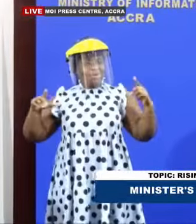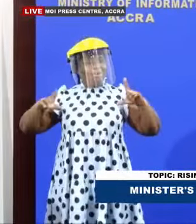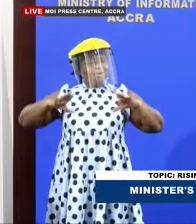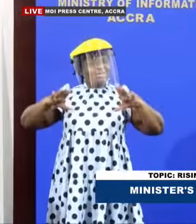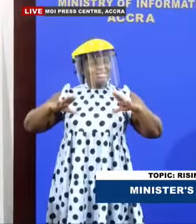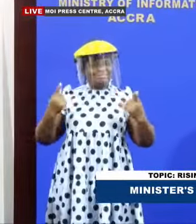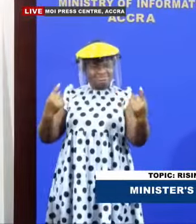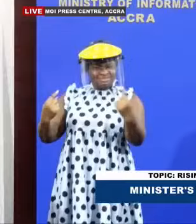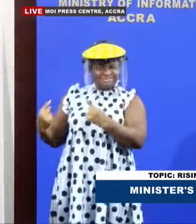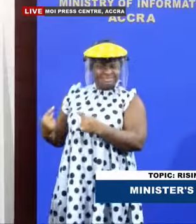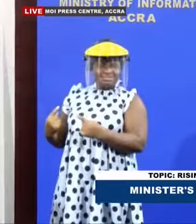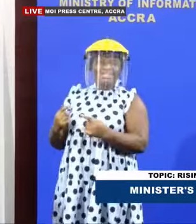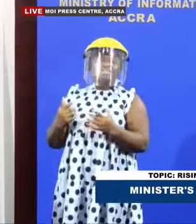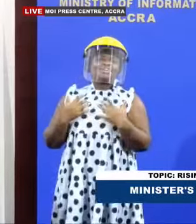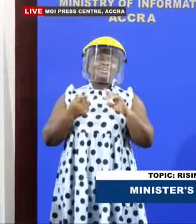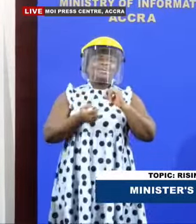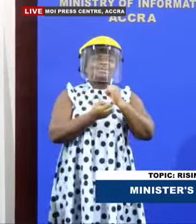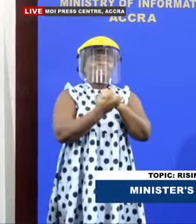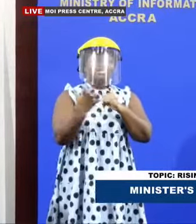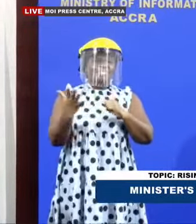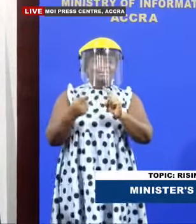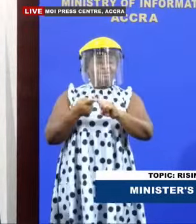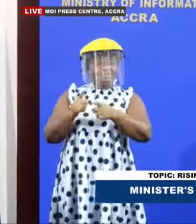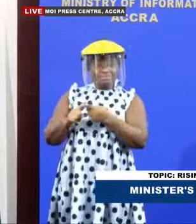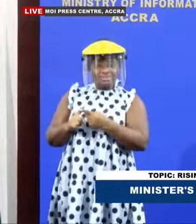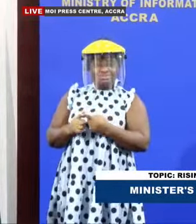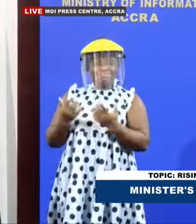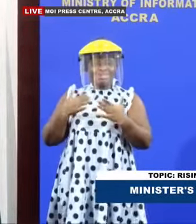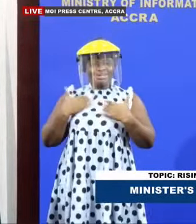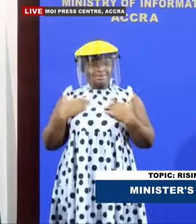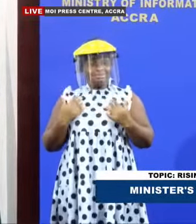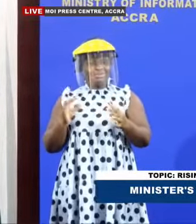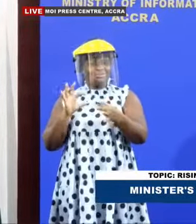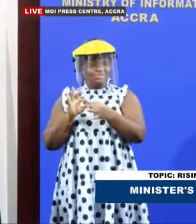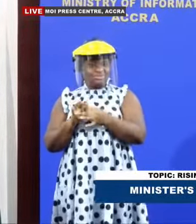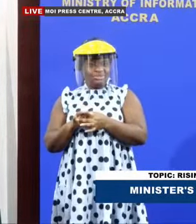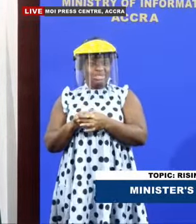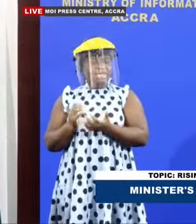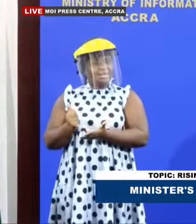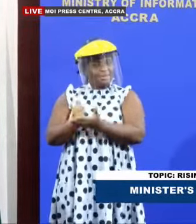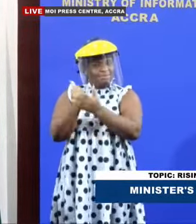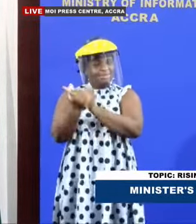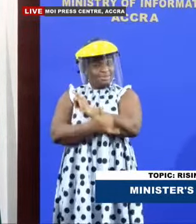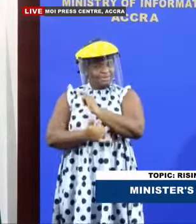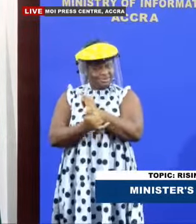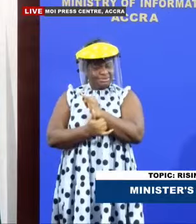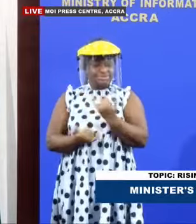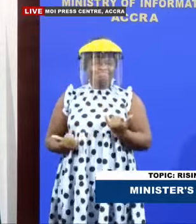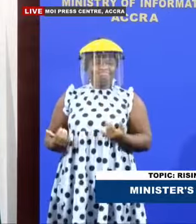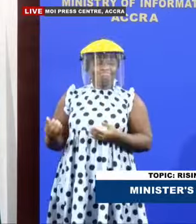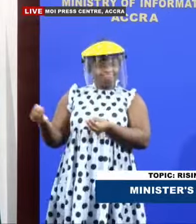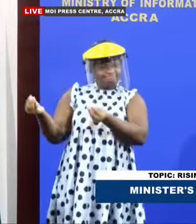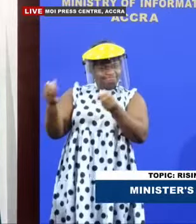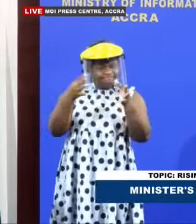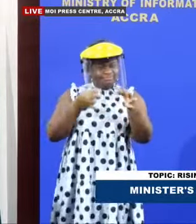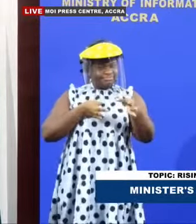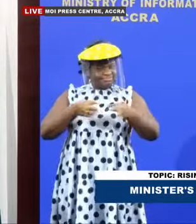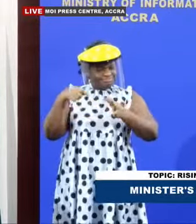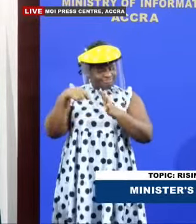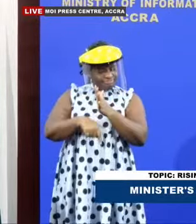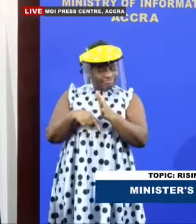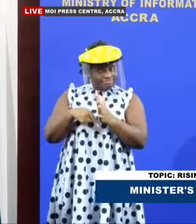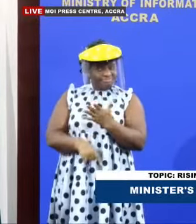this you joined us. And colleagues, we're grateful to you that you made time to join us. Please let the country know these are the details,